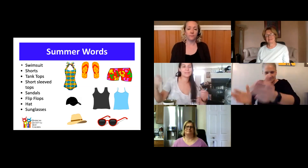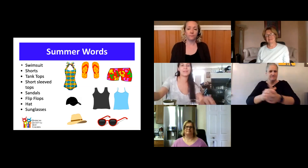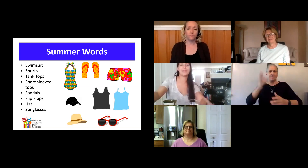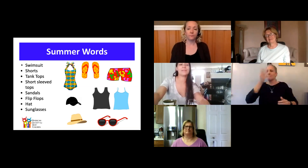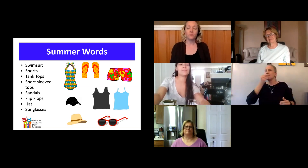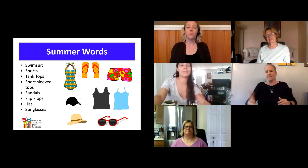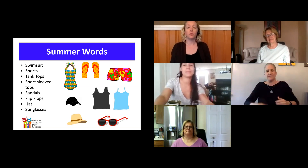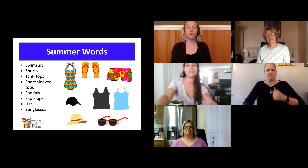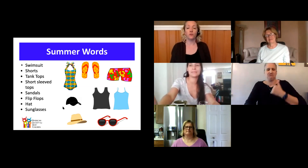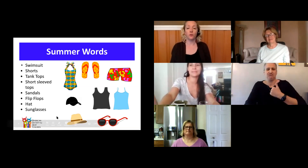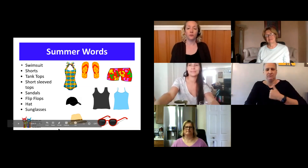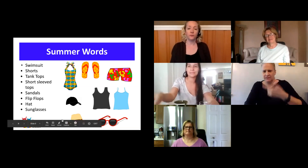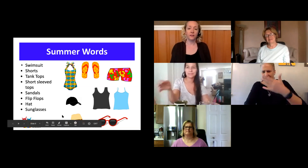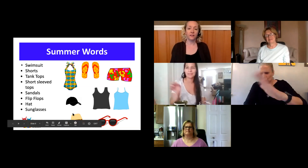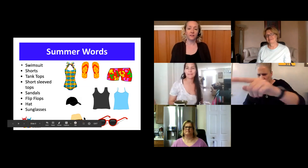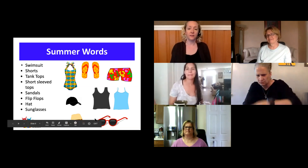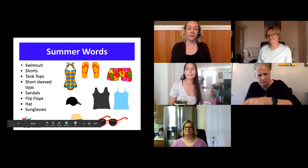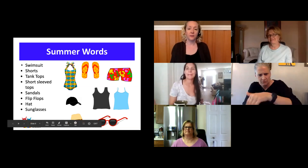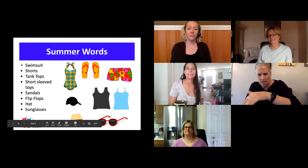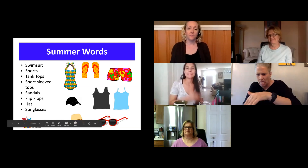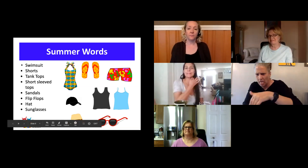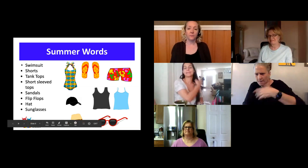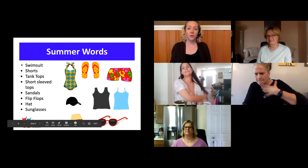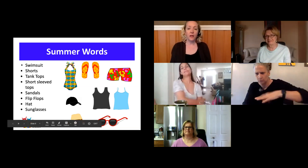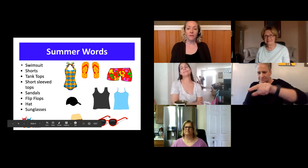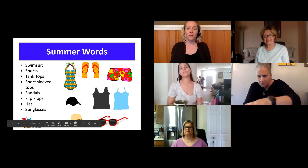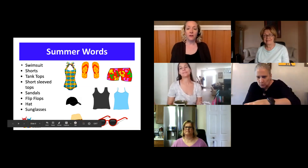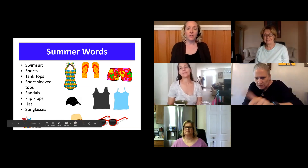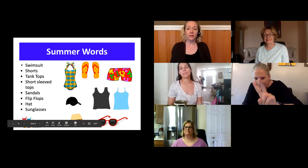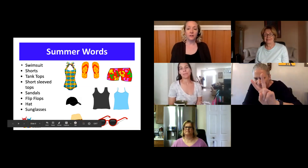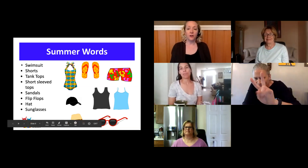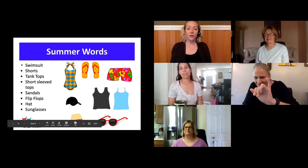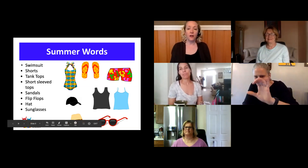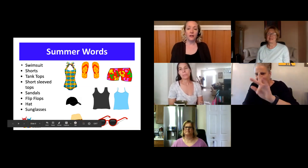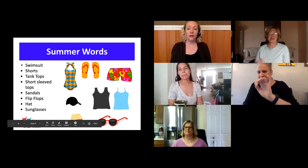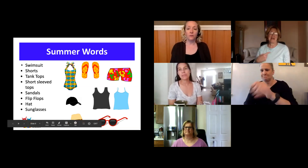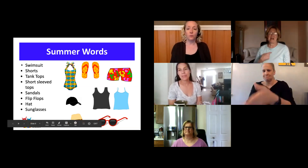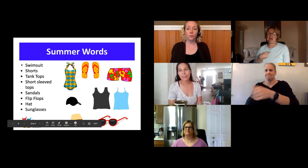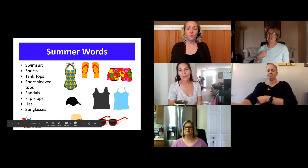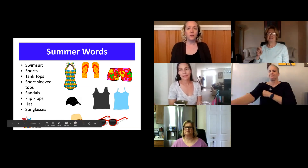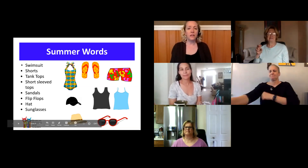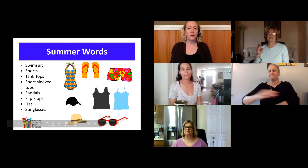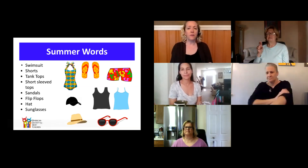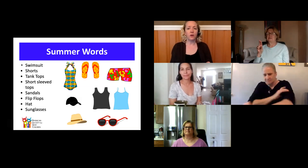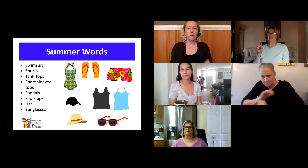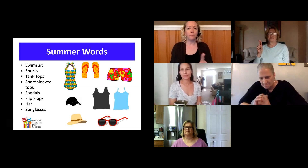Fantastic. Okay. Very nice. All right. Vicky, you haven't gone yet. Your turn.